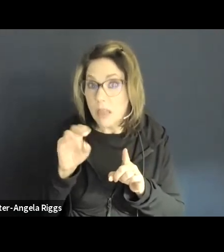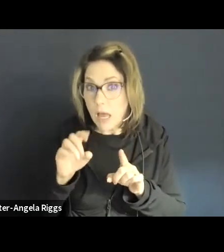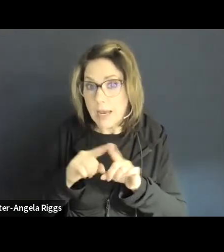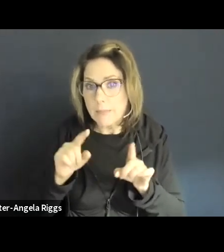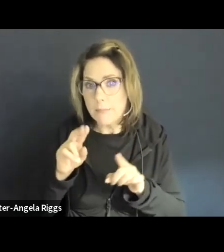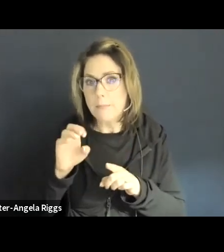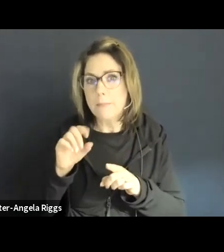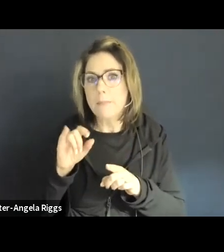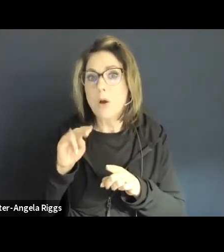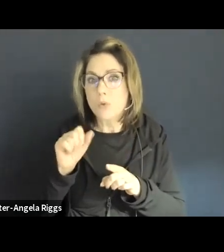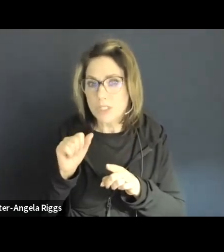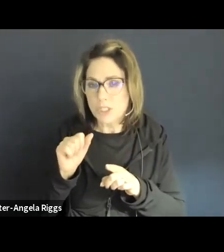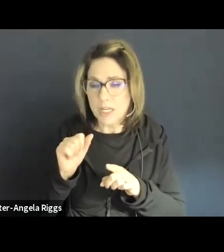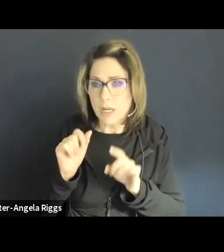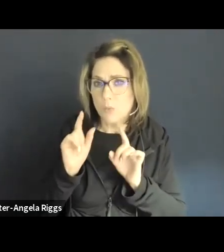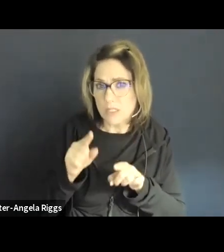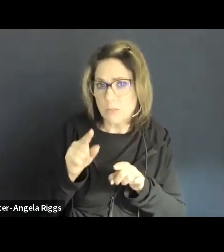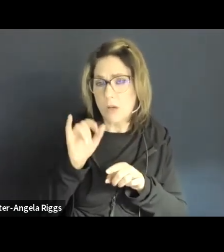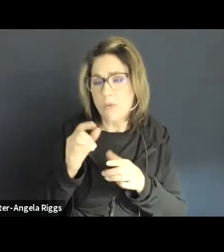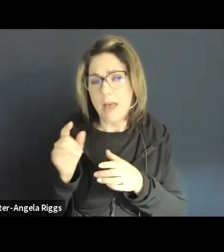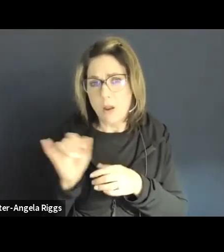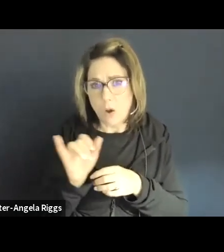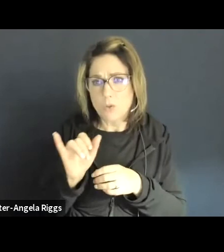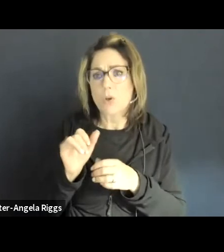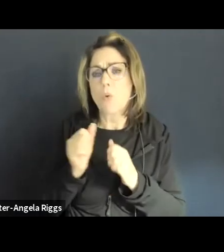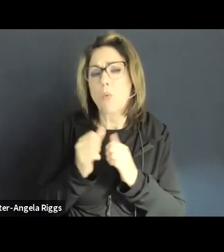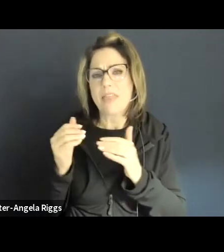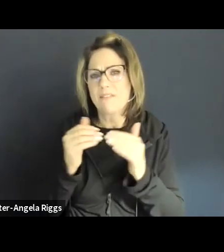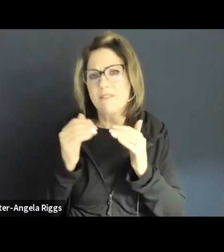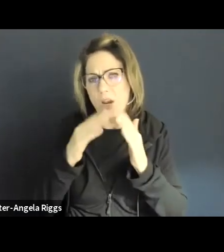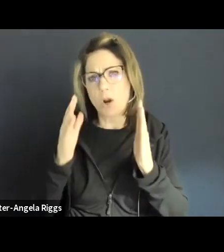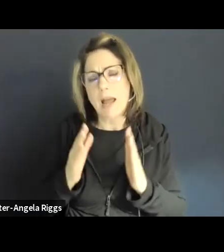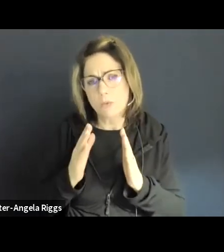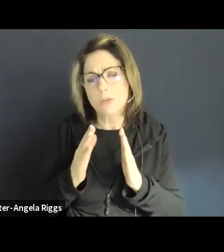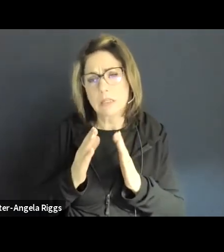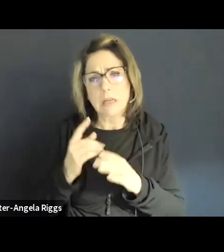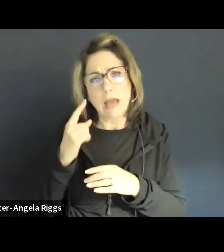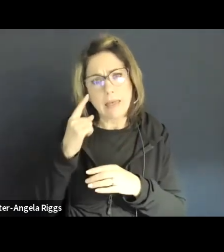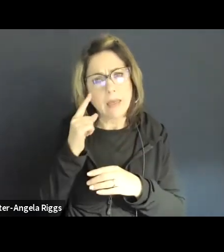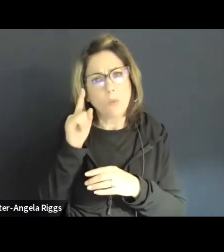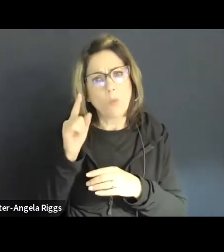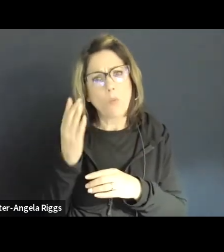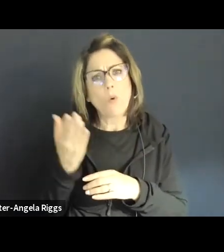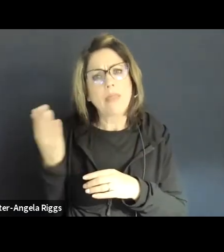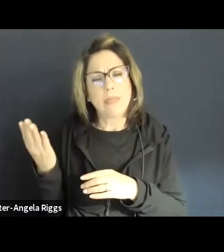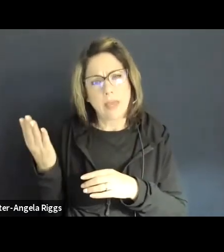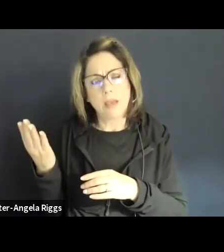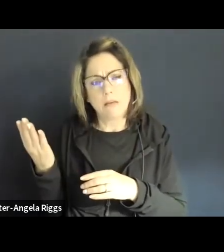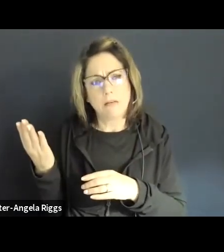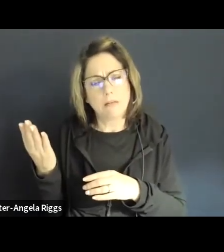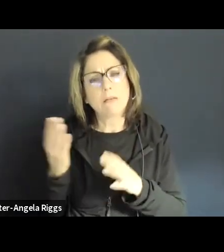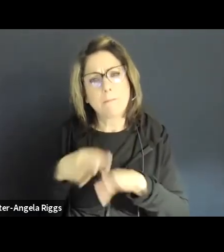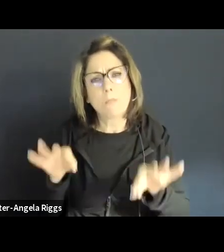did provide some response to that with her discussion of fair housing. I think that one of the keys, is